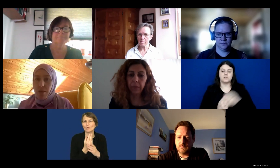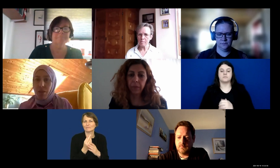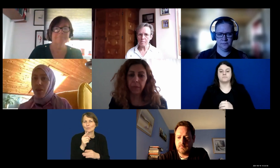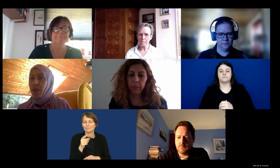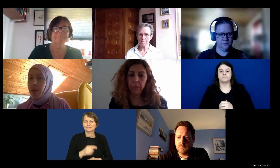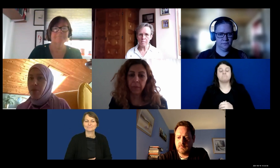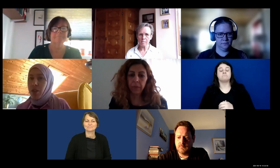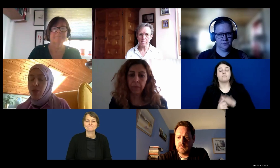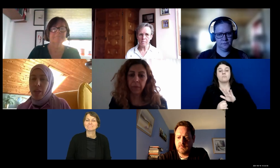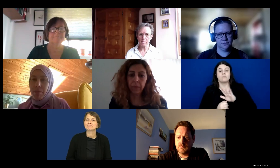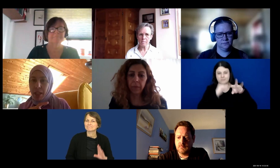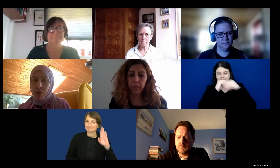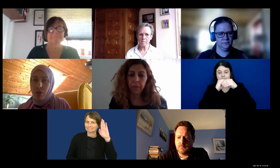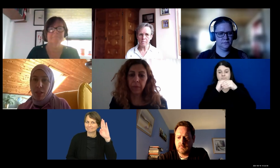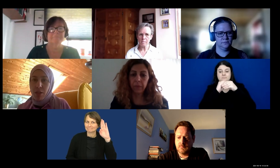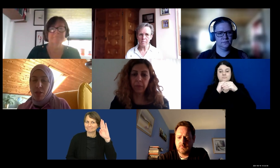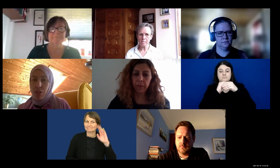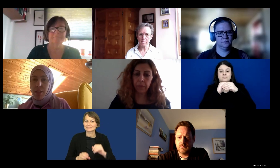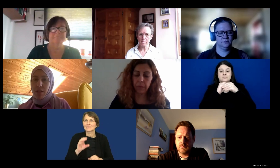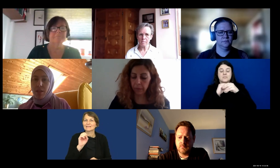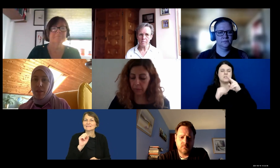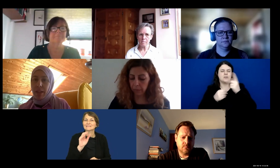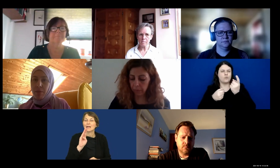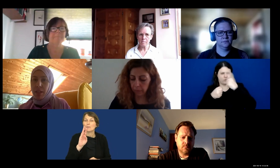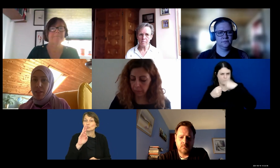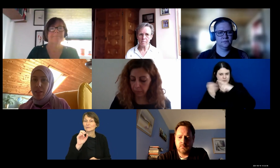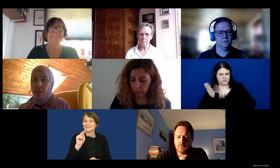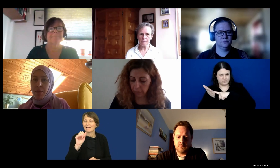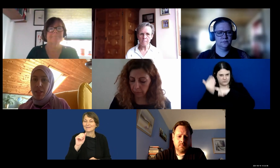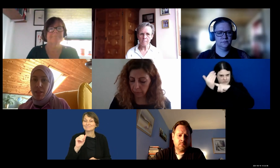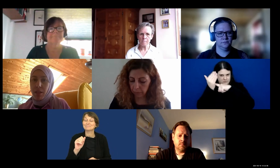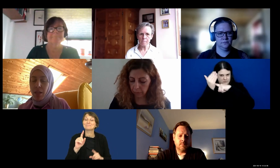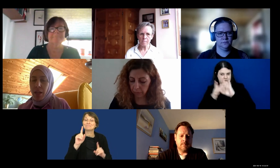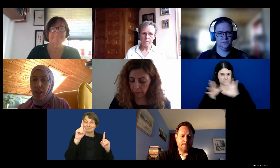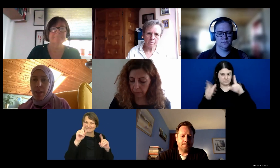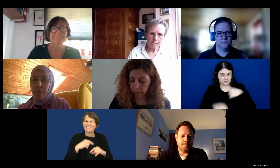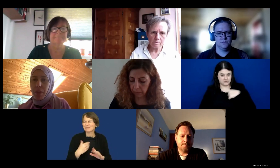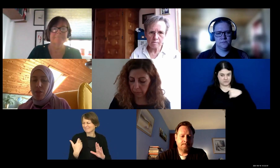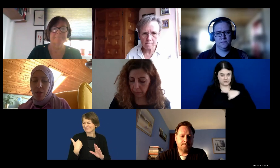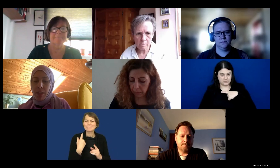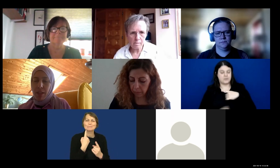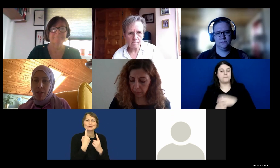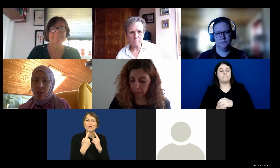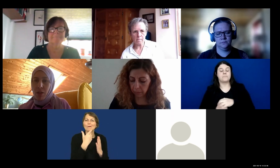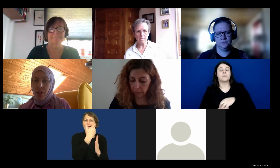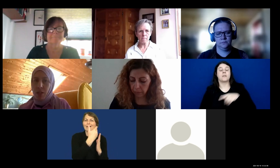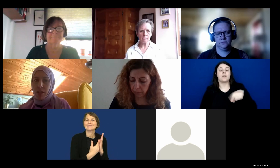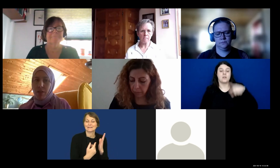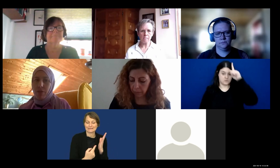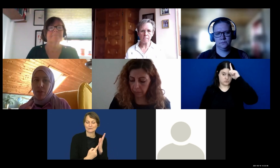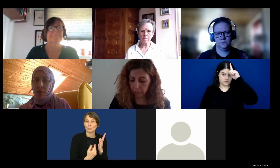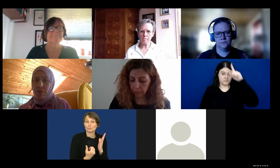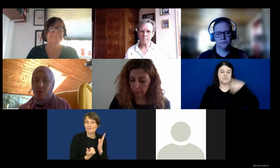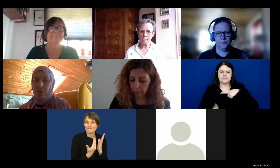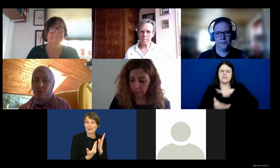Yes, I want to get back to the technologies available and accessibility. In Germany, there are a lot